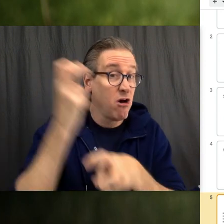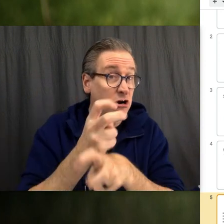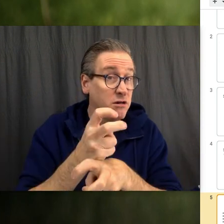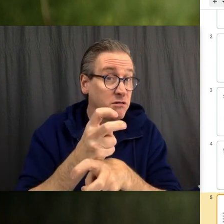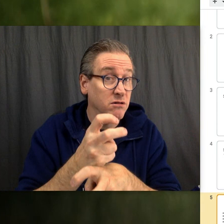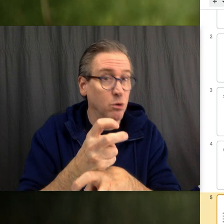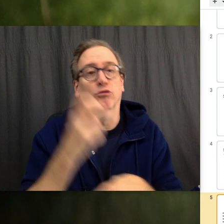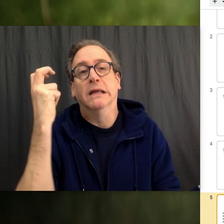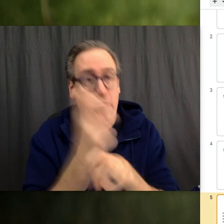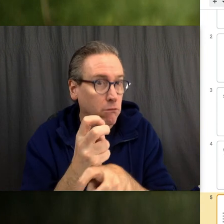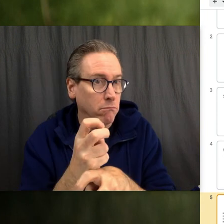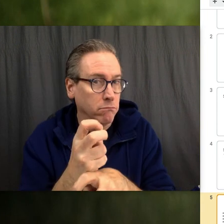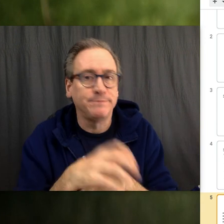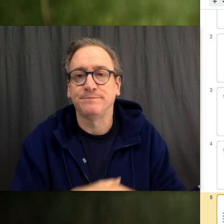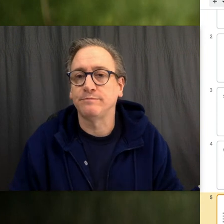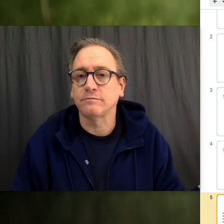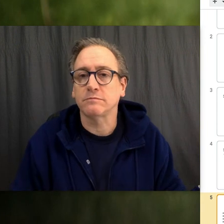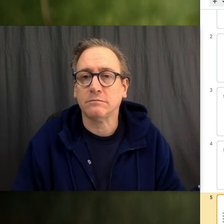Sort of hard, or really hard.